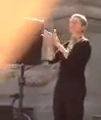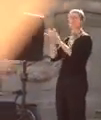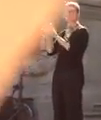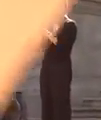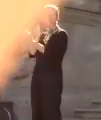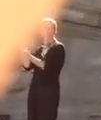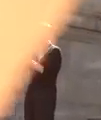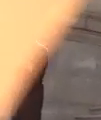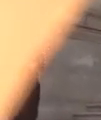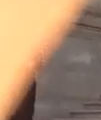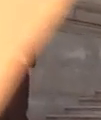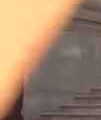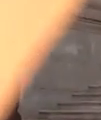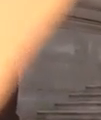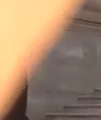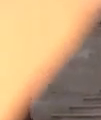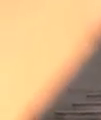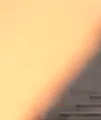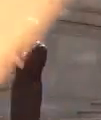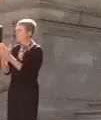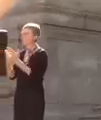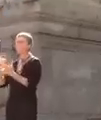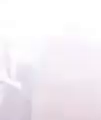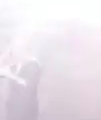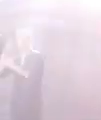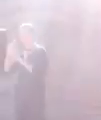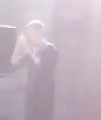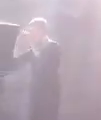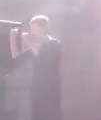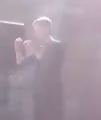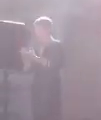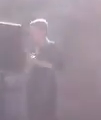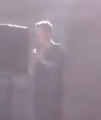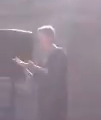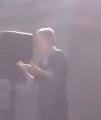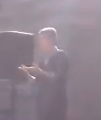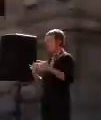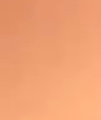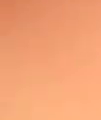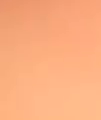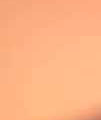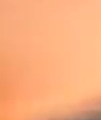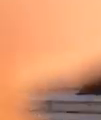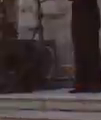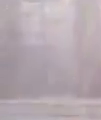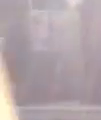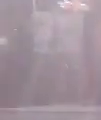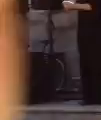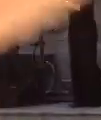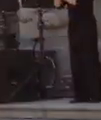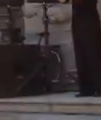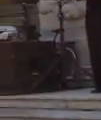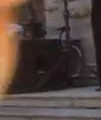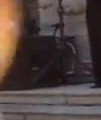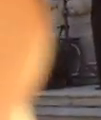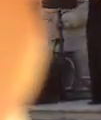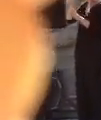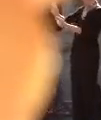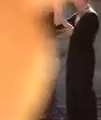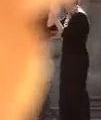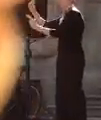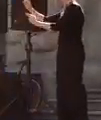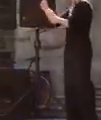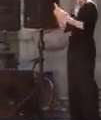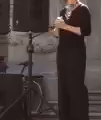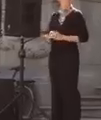part of me. Starting with some honesty, then comes open-mindedness, willingness, serenity, integrity, commitment with the choice of dignity. I was blind,